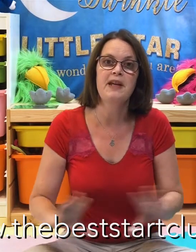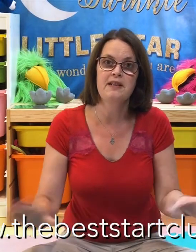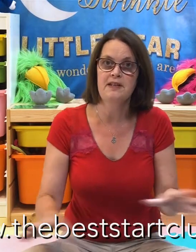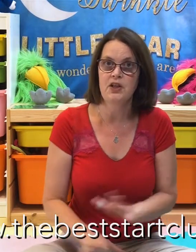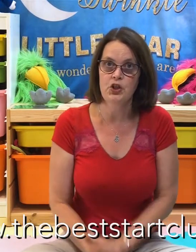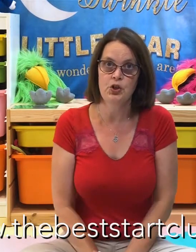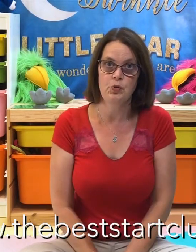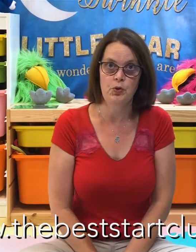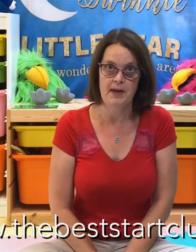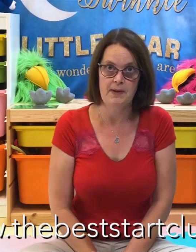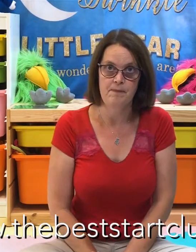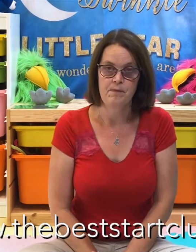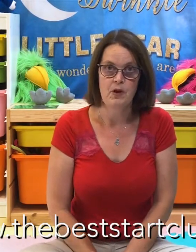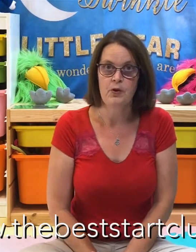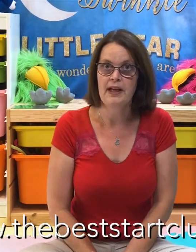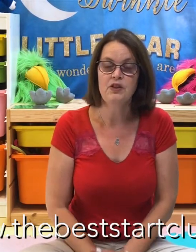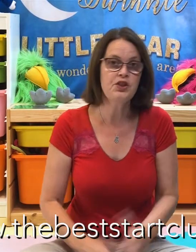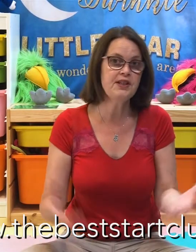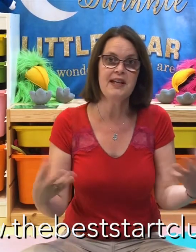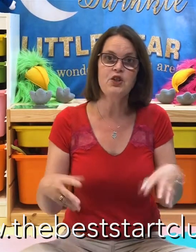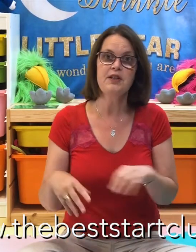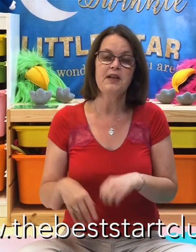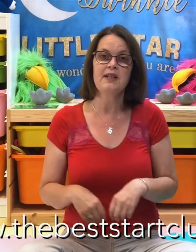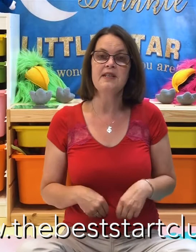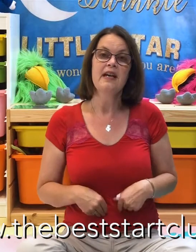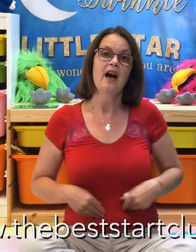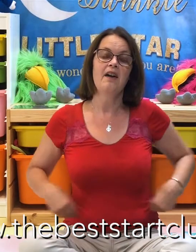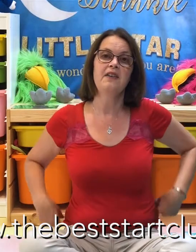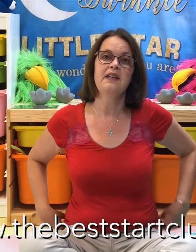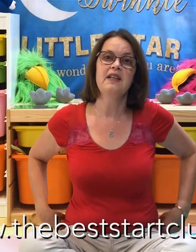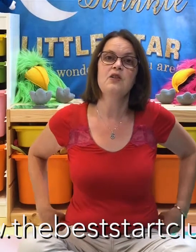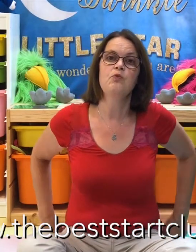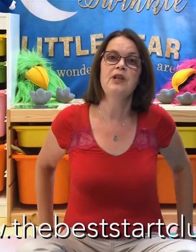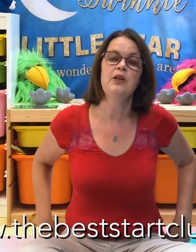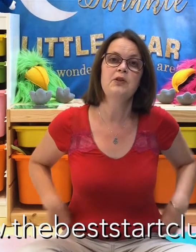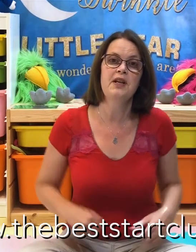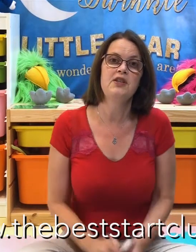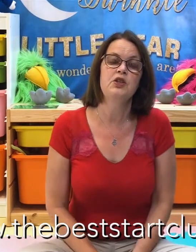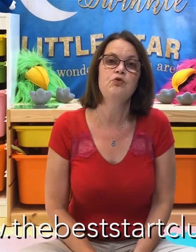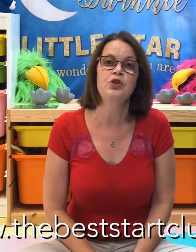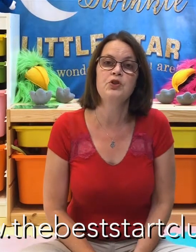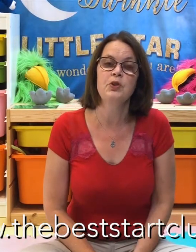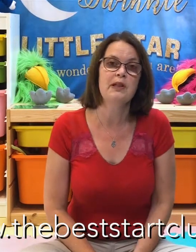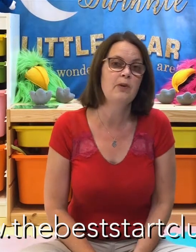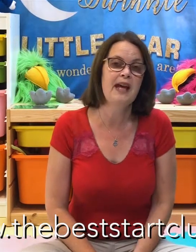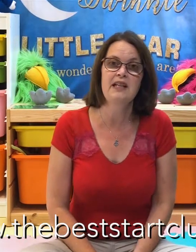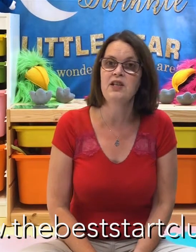basic signs to do with your baby. Okay, just a selection of signs, and I think these are really good signs to introduce to your little one anytime